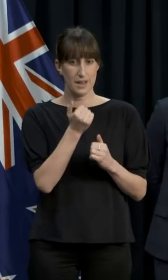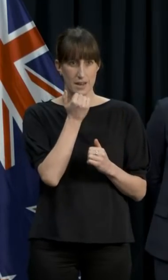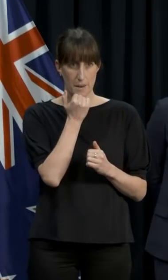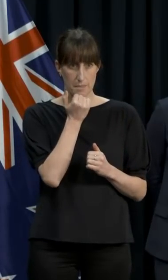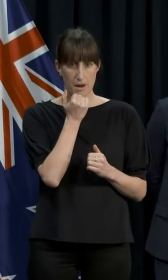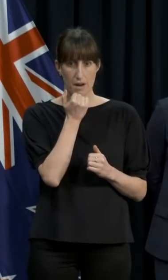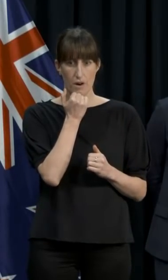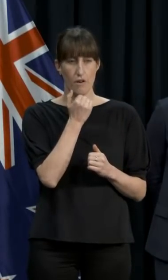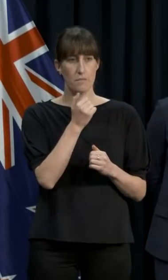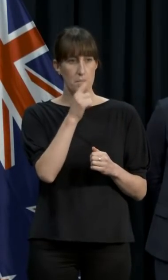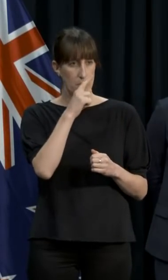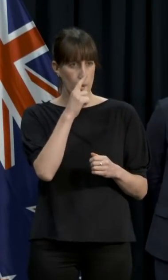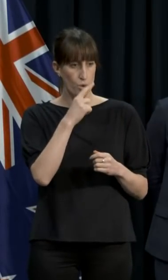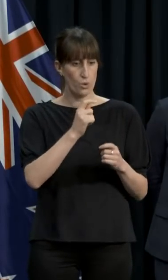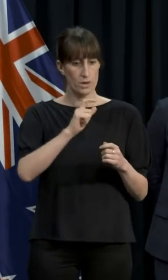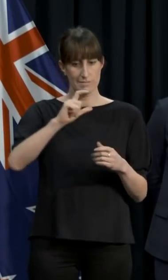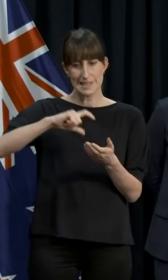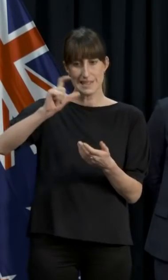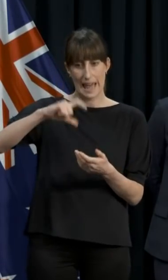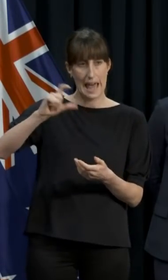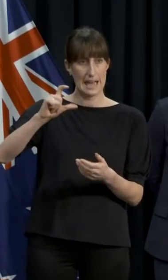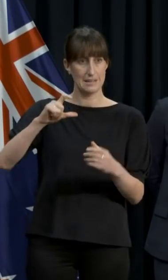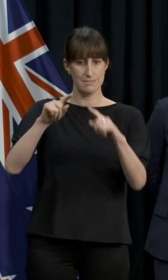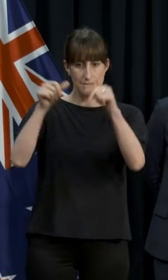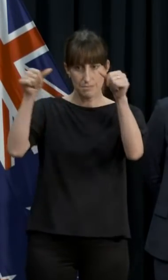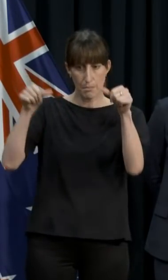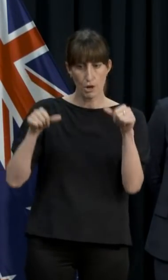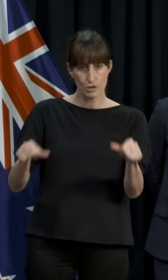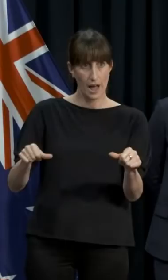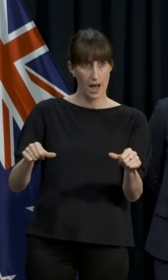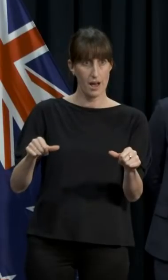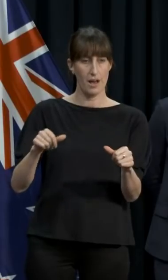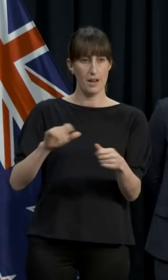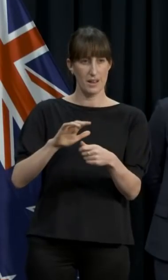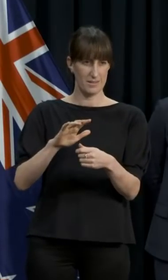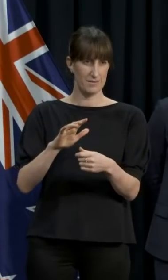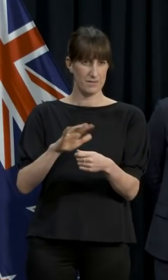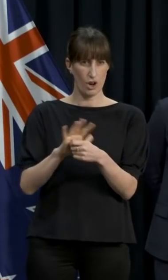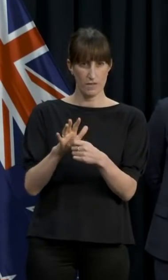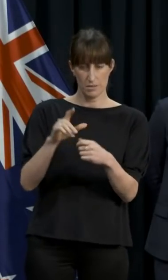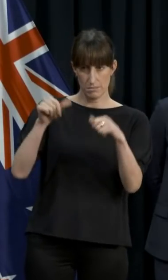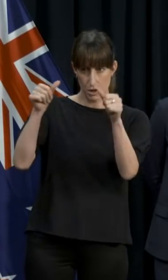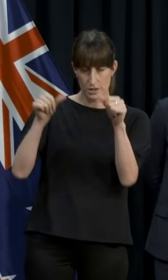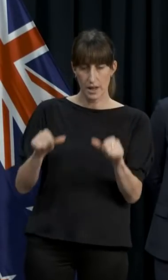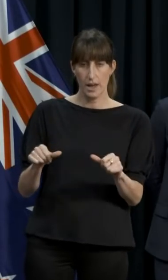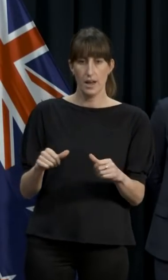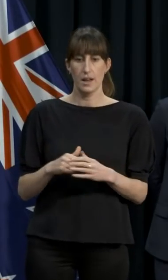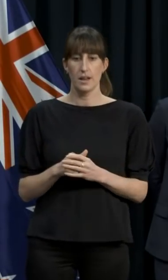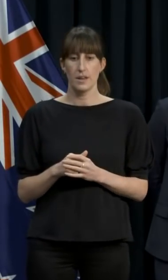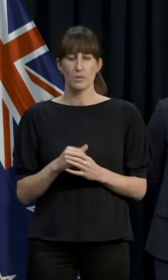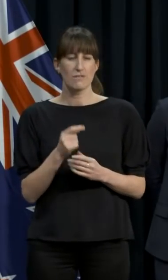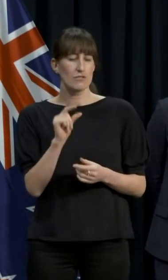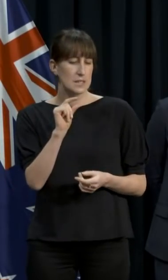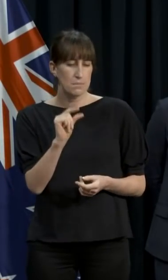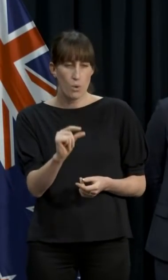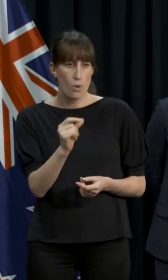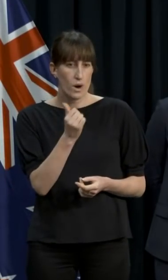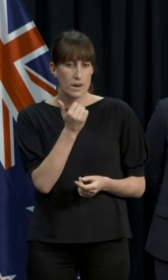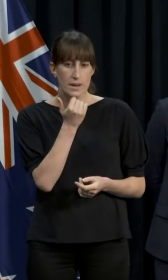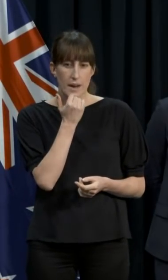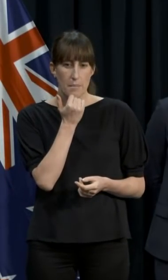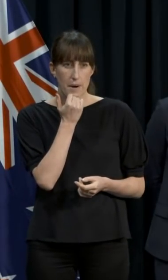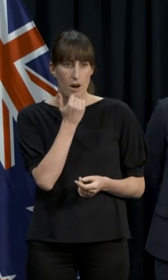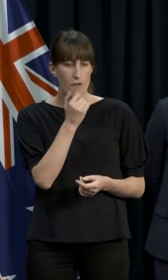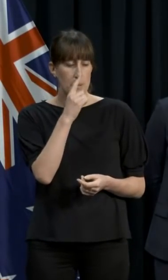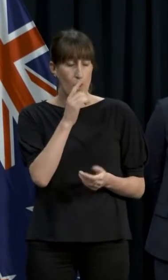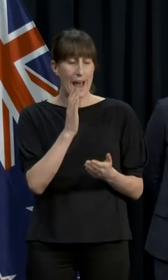one poster scan that was conducted, there were 6 unscanned posters. So a very, very small percentage of printed posters are actually